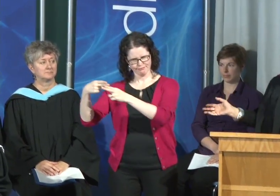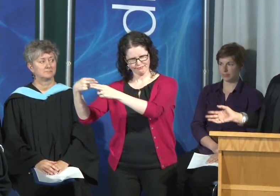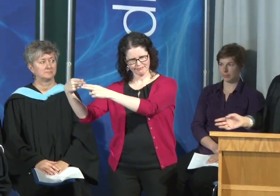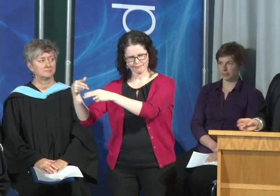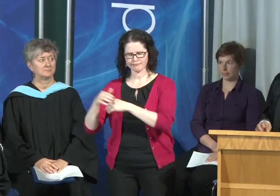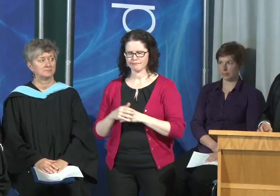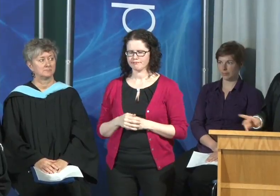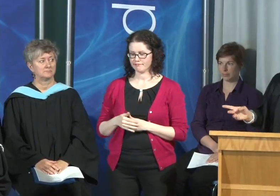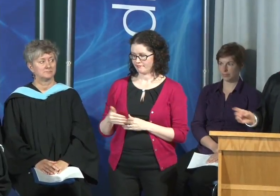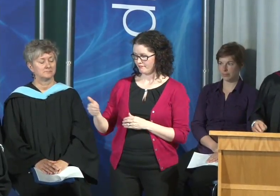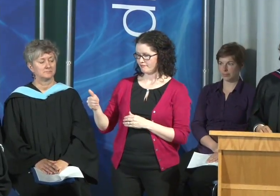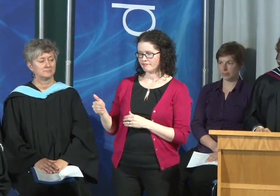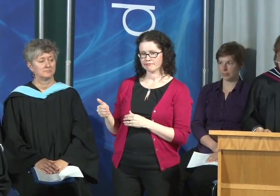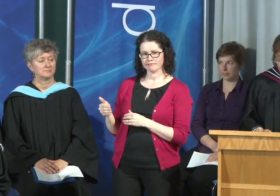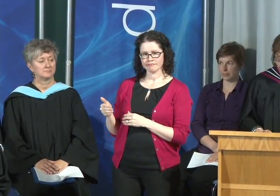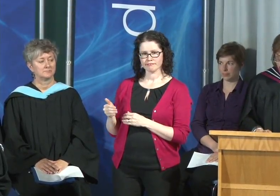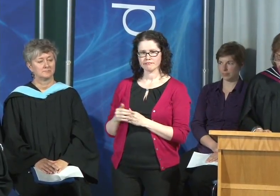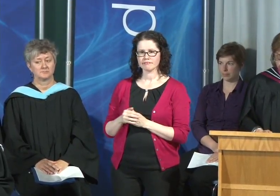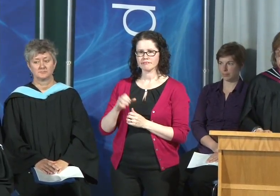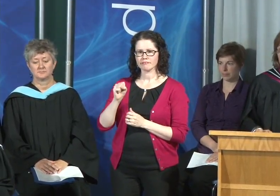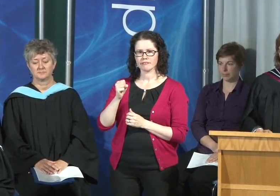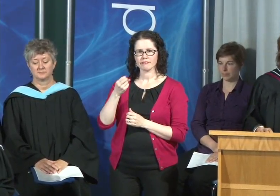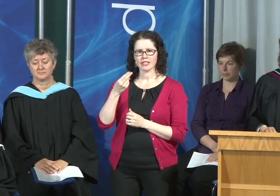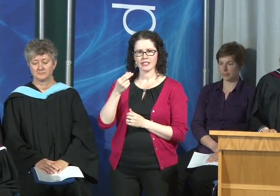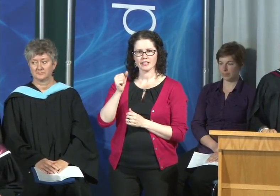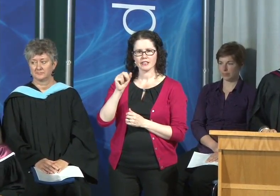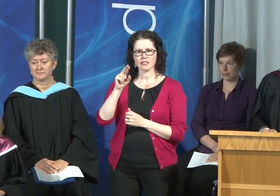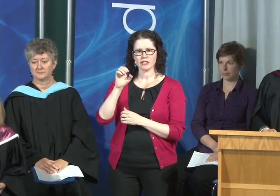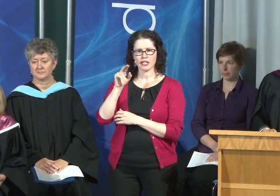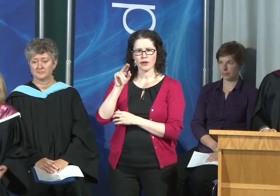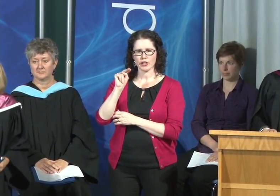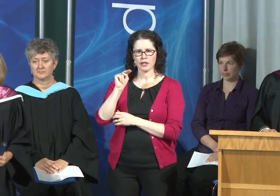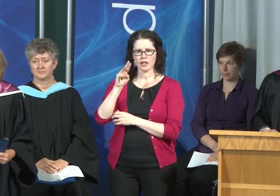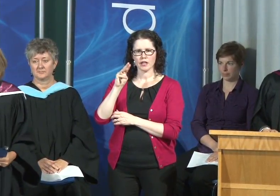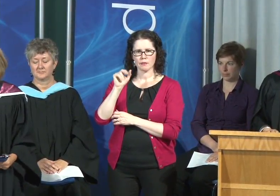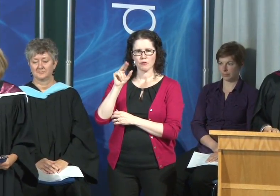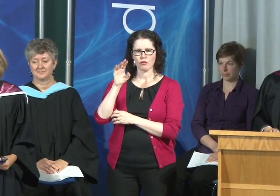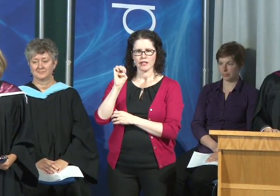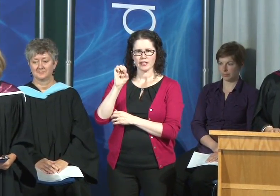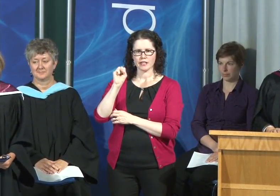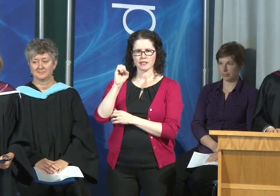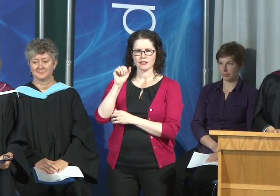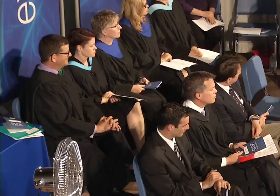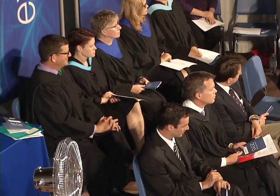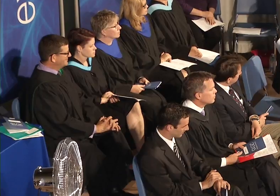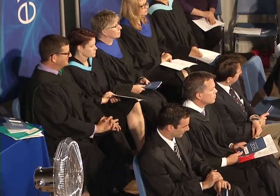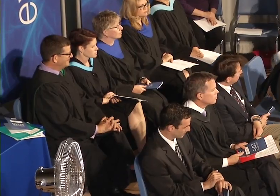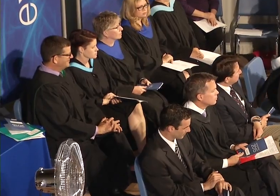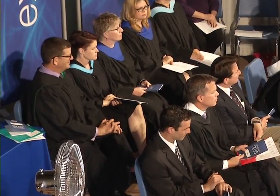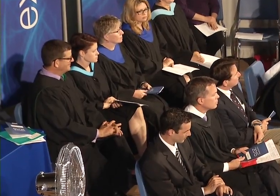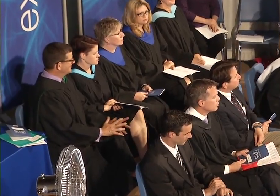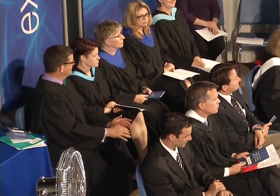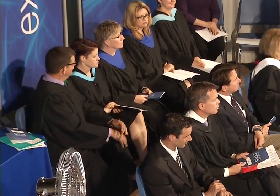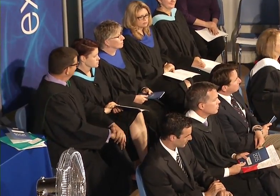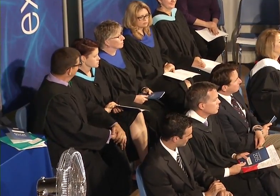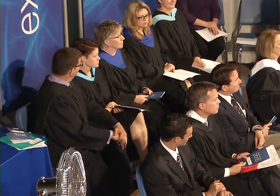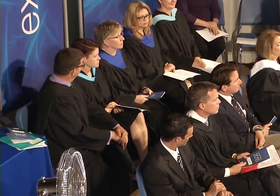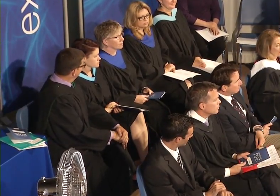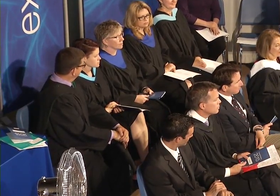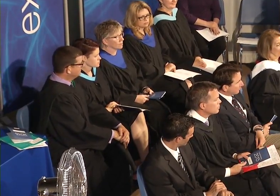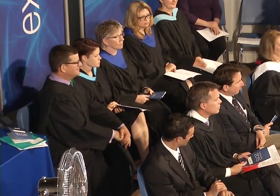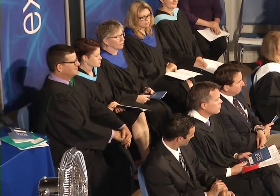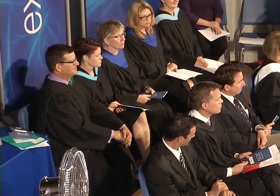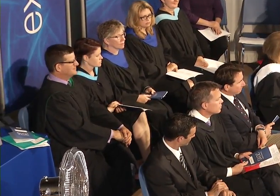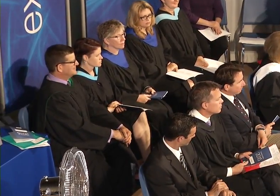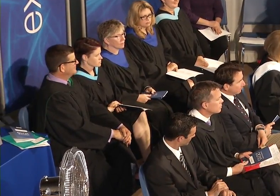on my immediate right, Sharon Marie Sellers, Academic Chair for the School of Business. Scott